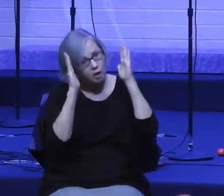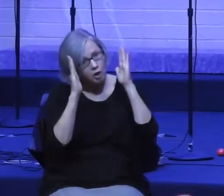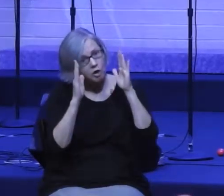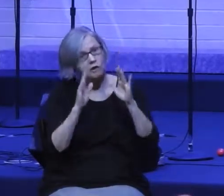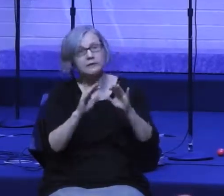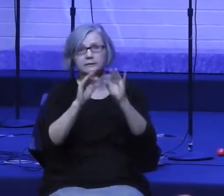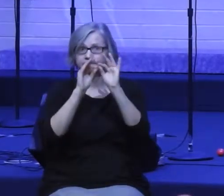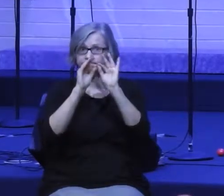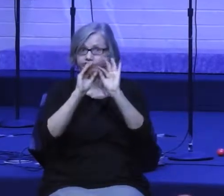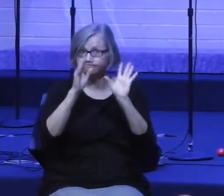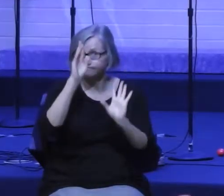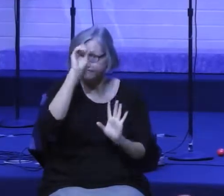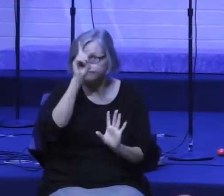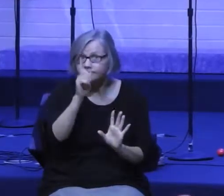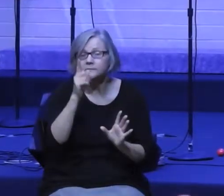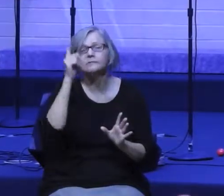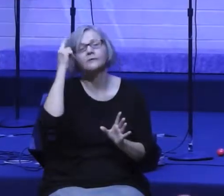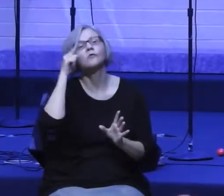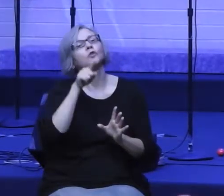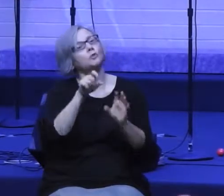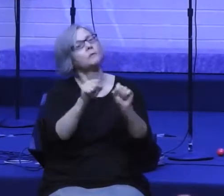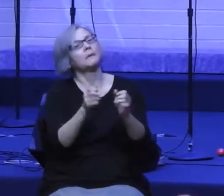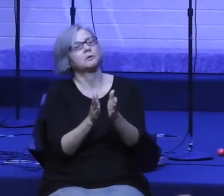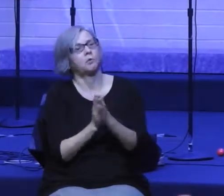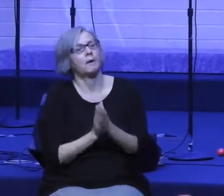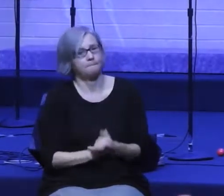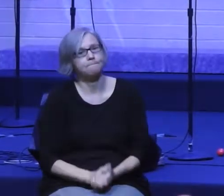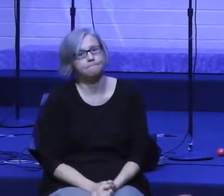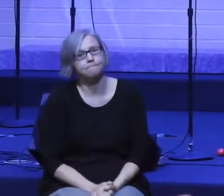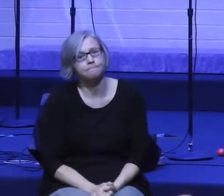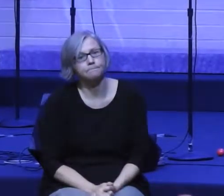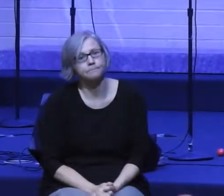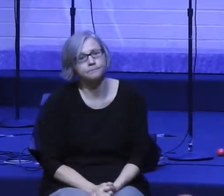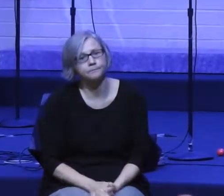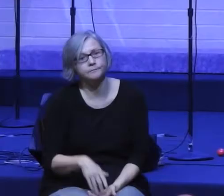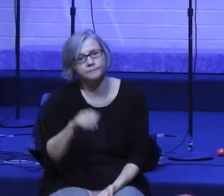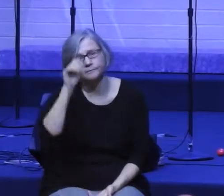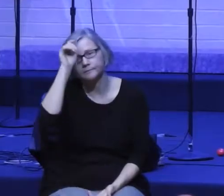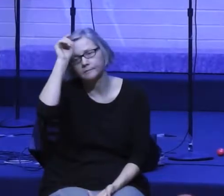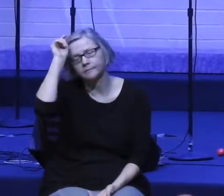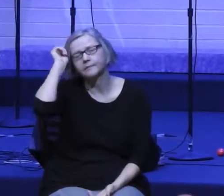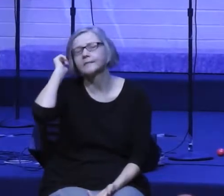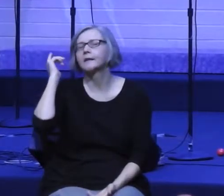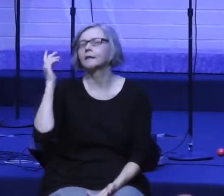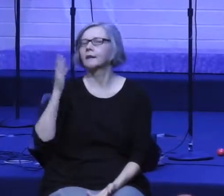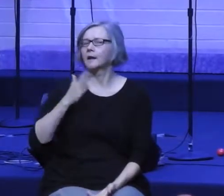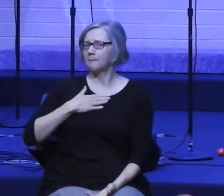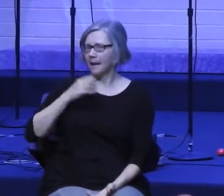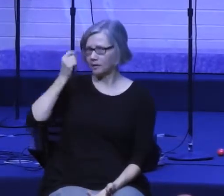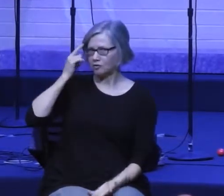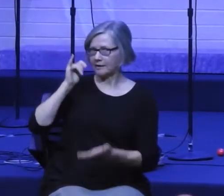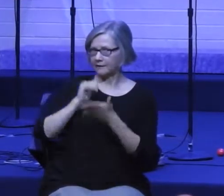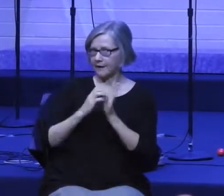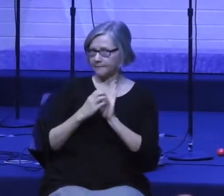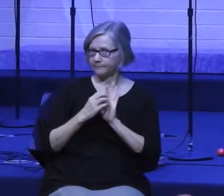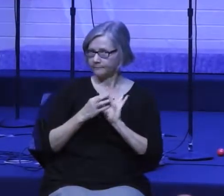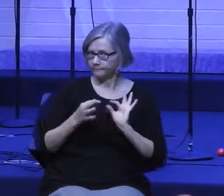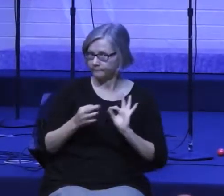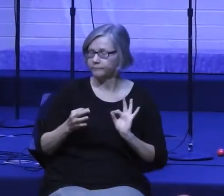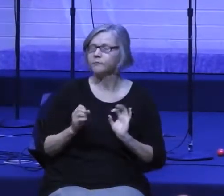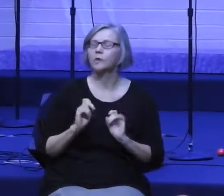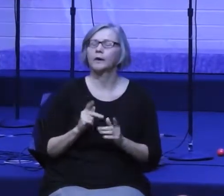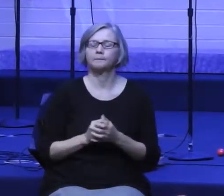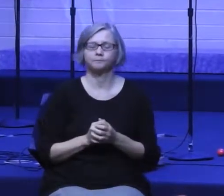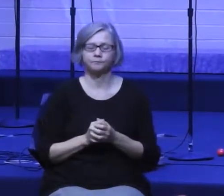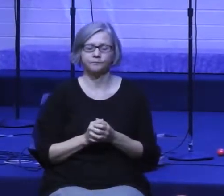his. Therefore, as a direct result of my perspective, this should be what happens. Therefore,